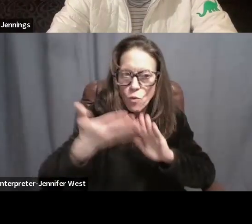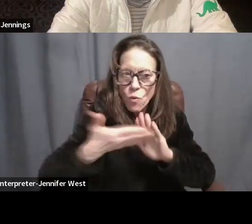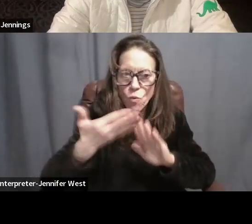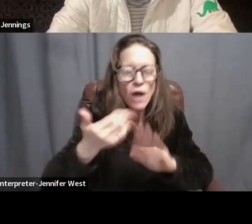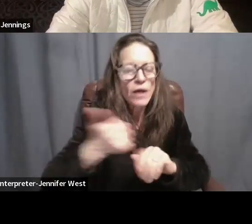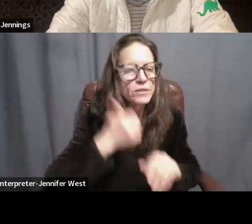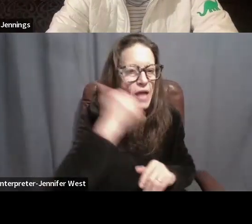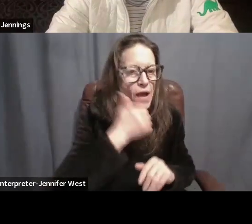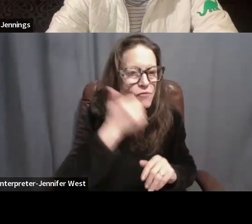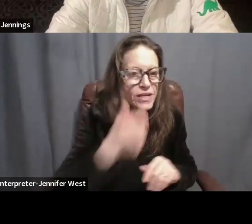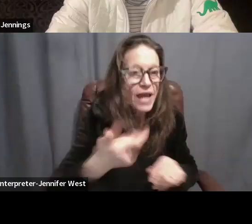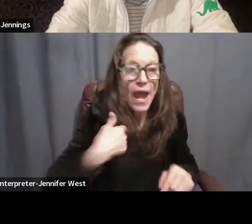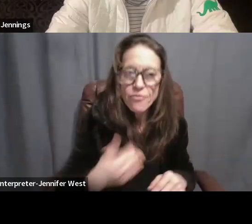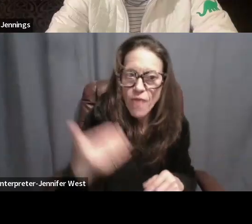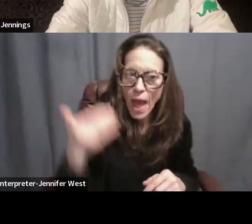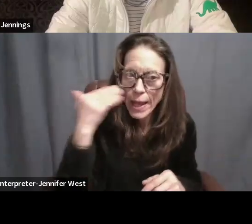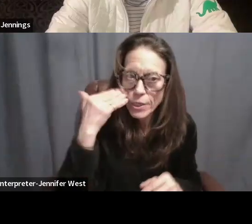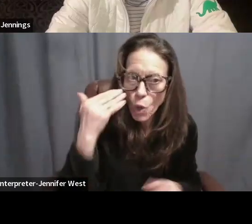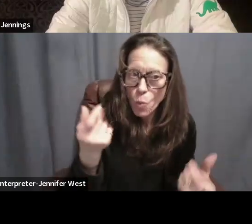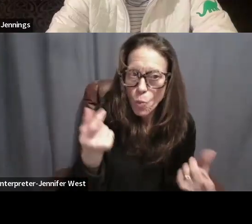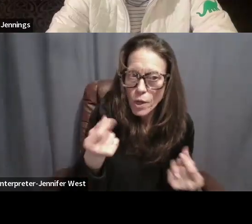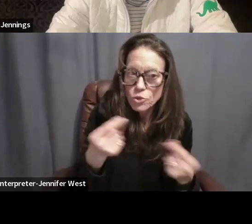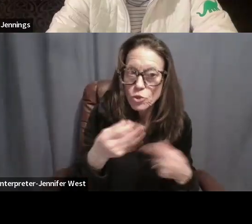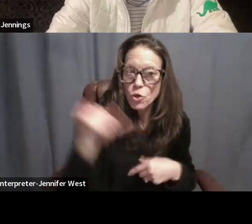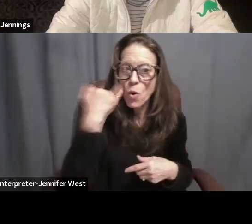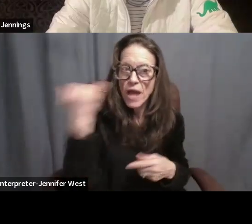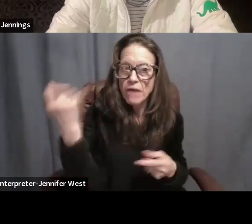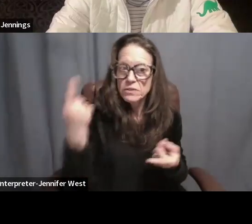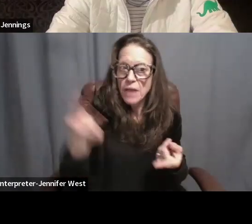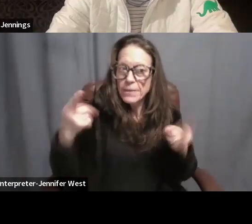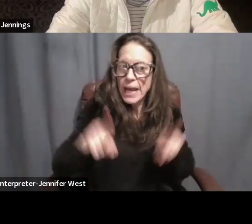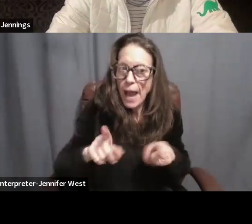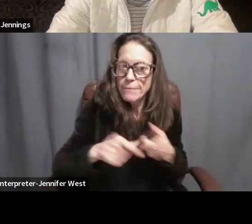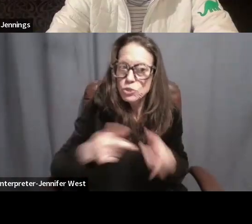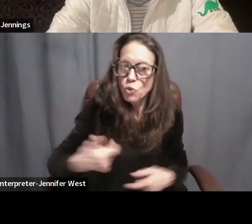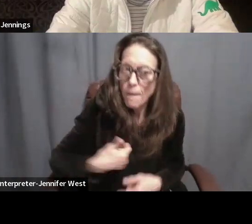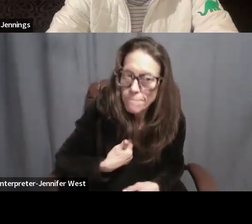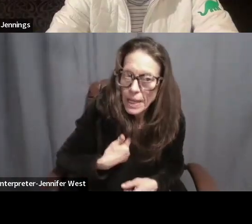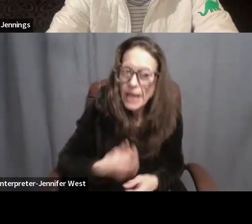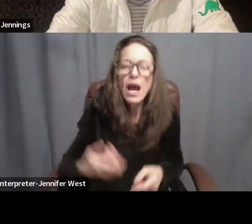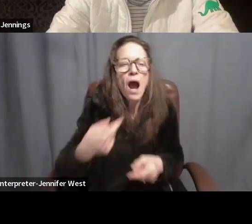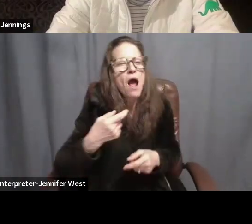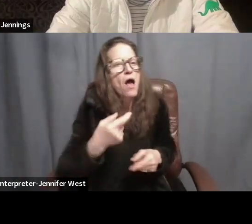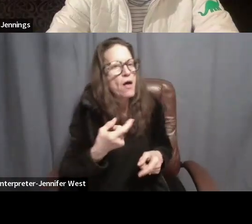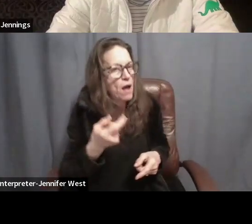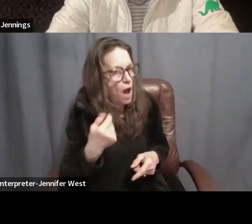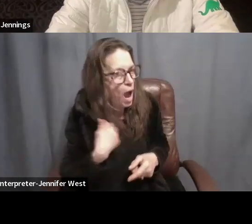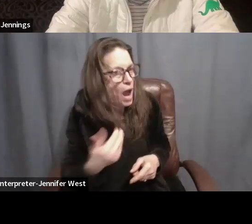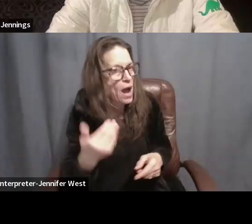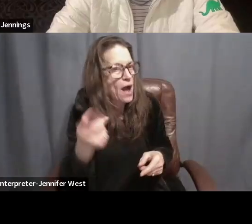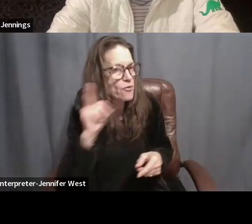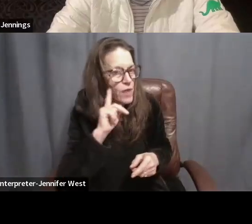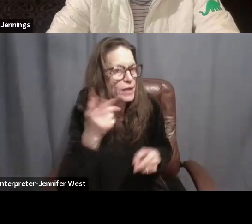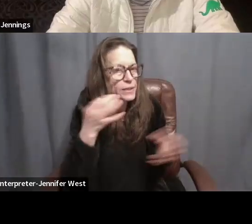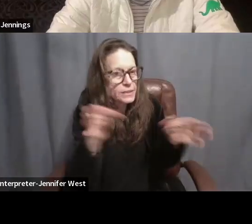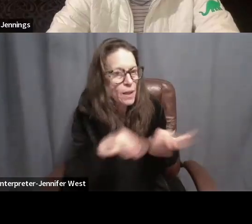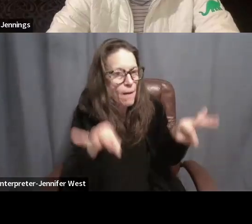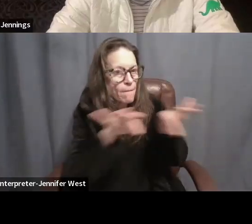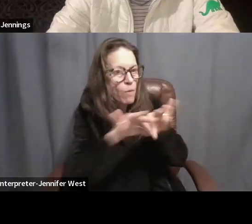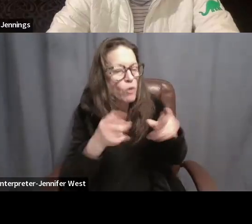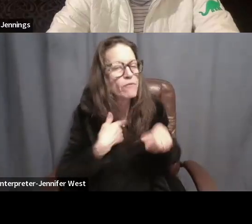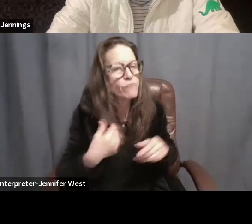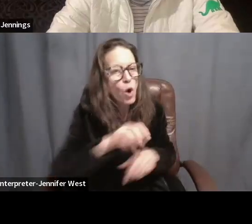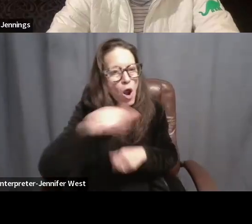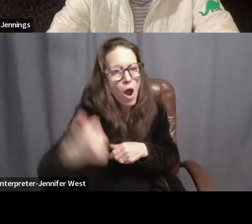the ground and know what's going on, because I think it's important. And as far as support broker, I would say one